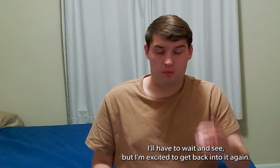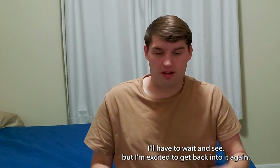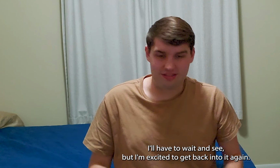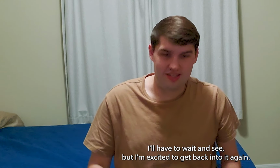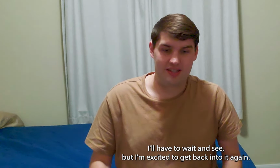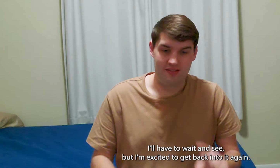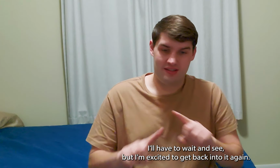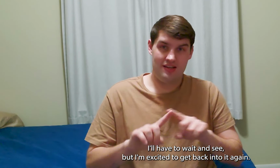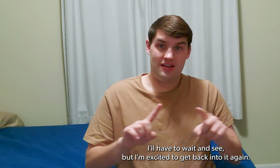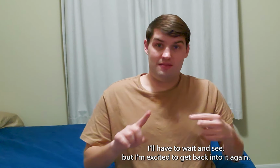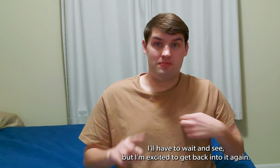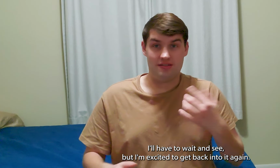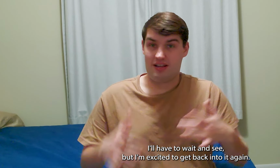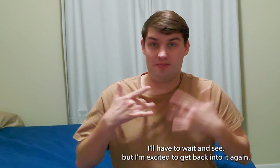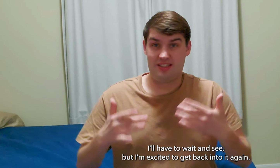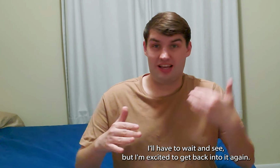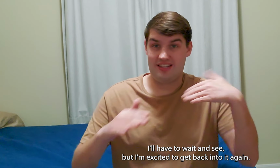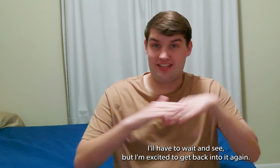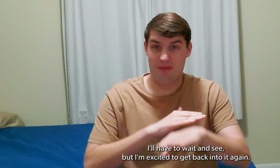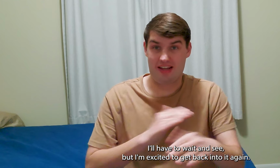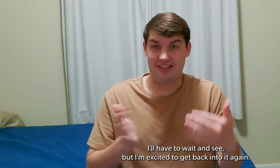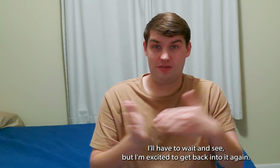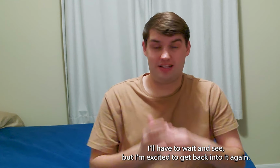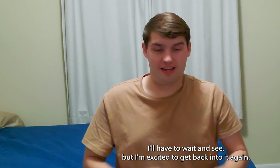wait and see. But I'm excited to get back into it again.